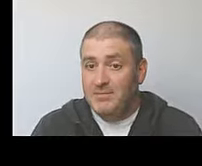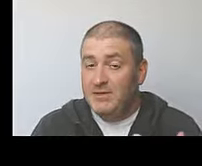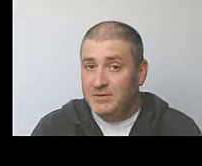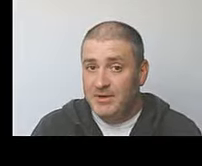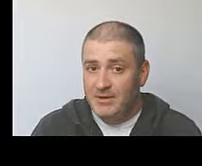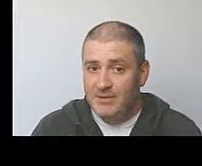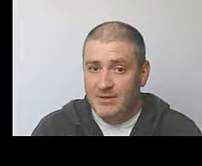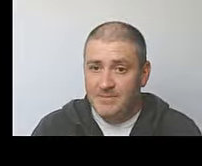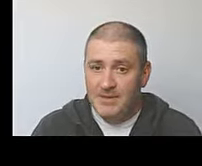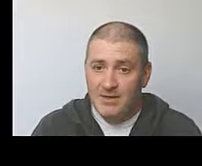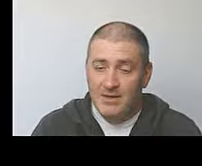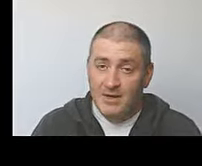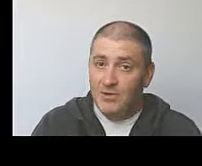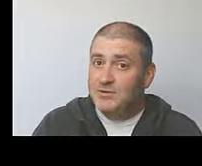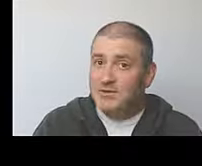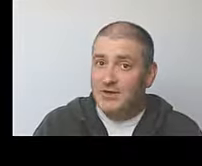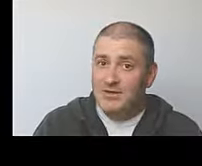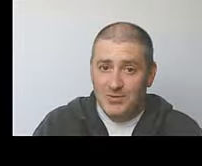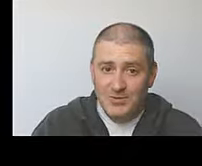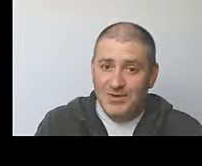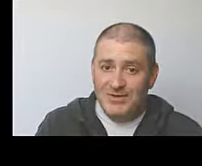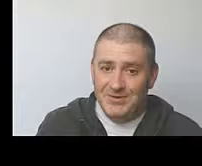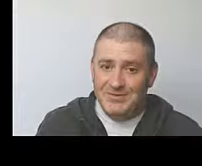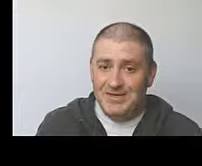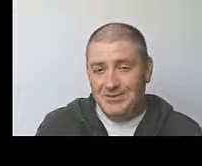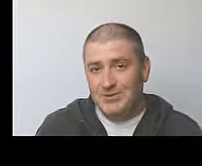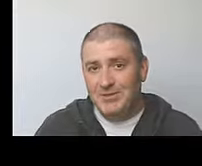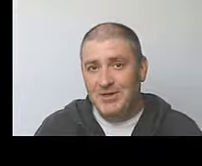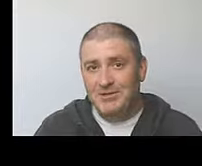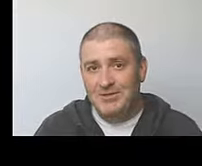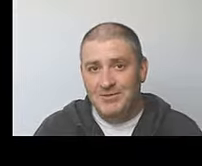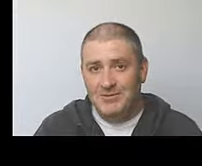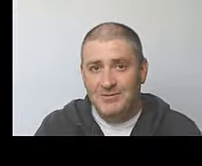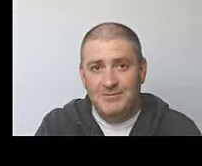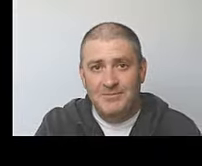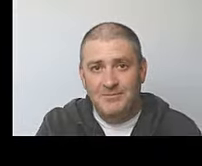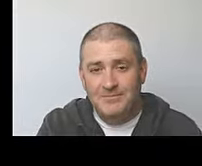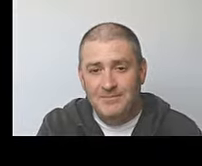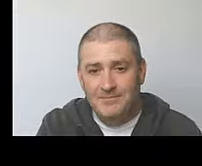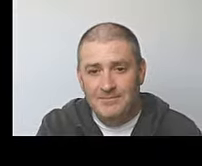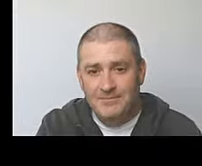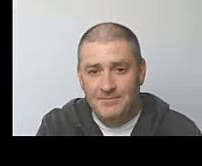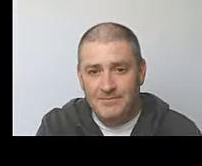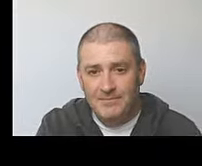from and be inspired by. And also, they're all great contacts to drop a line to as well.